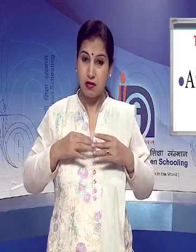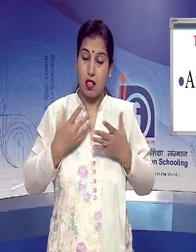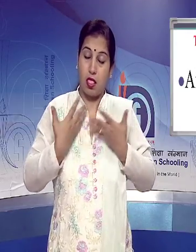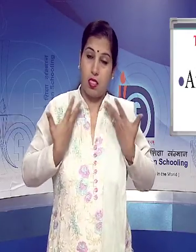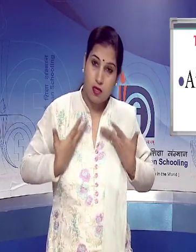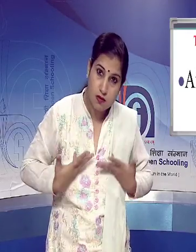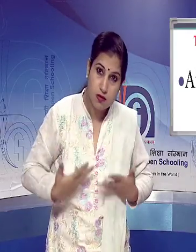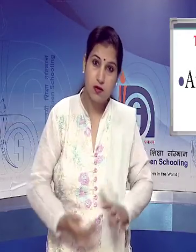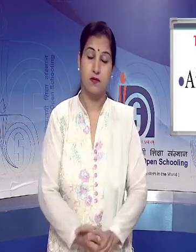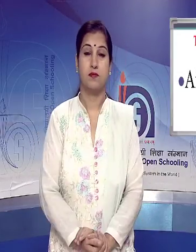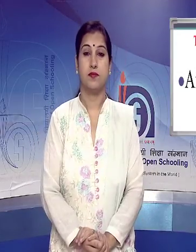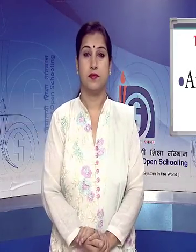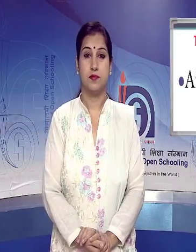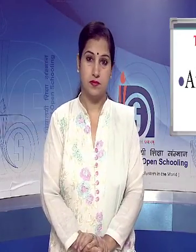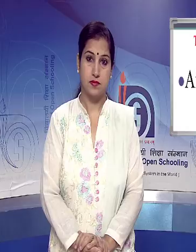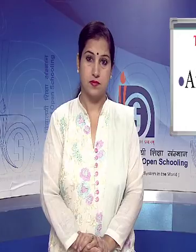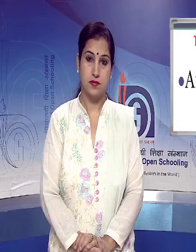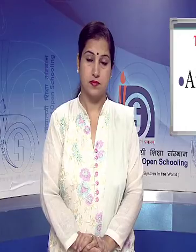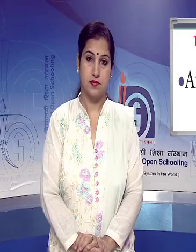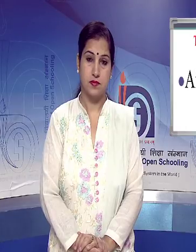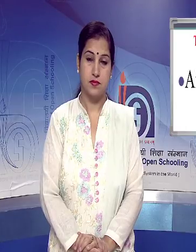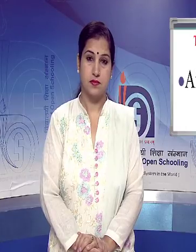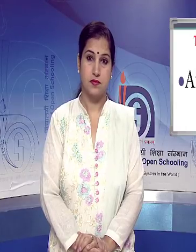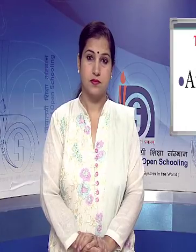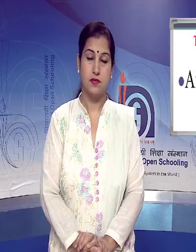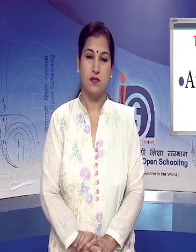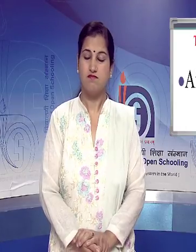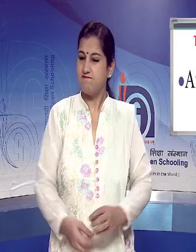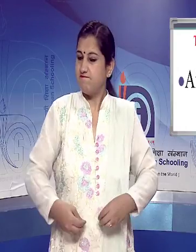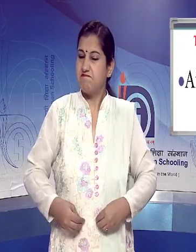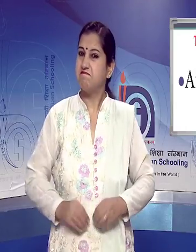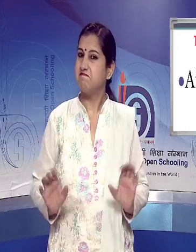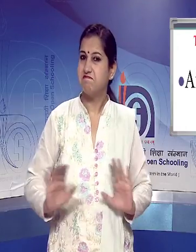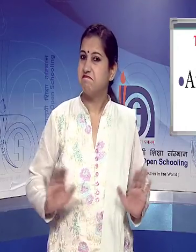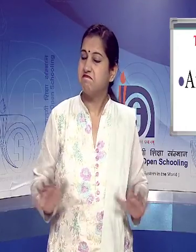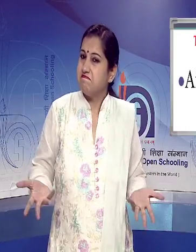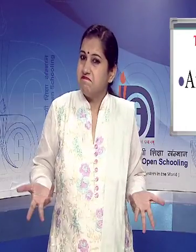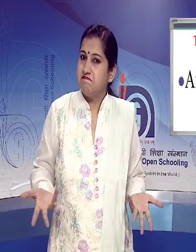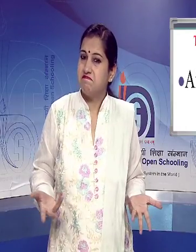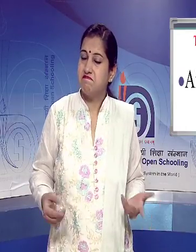tiredness, not feeling hungry,